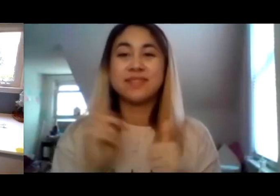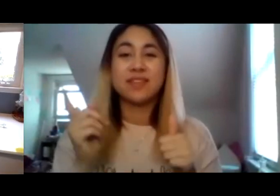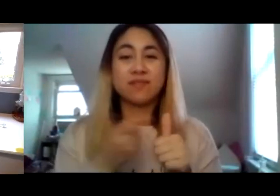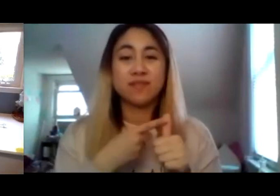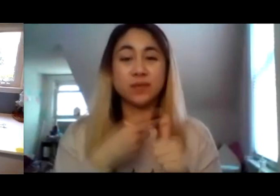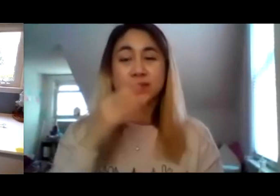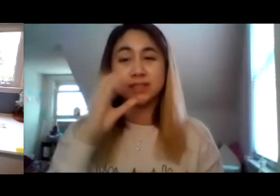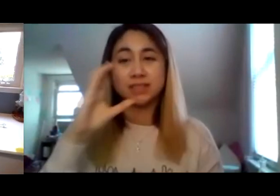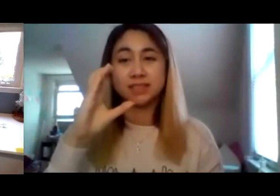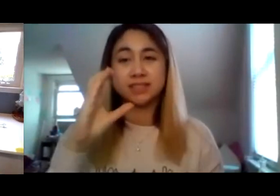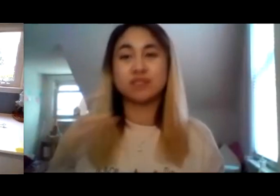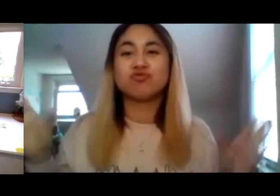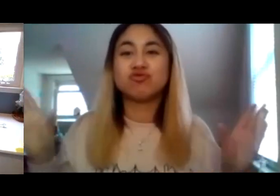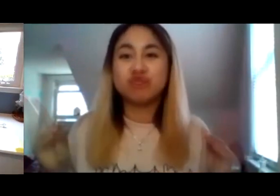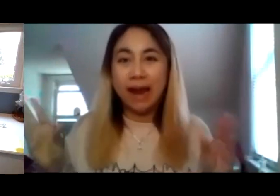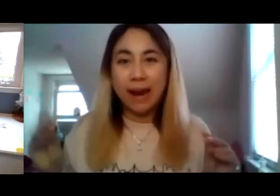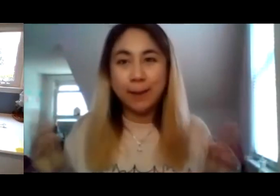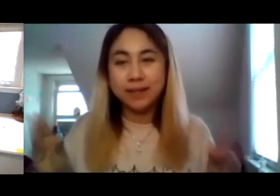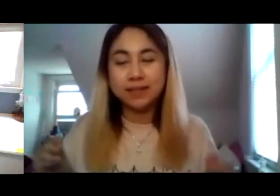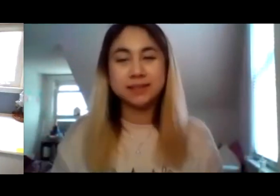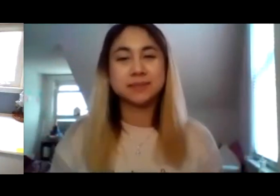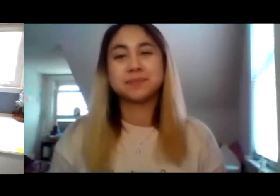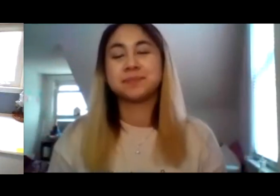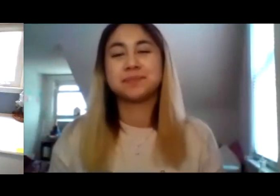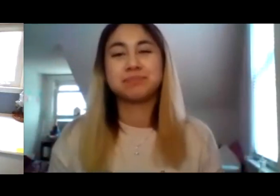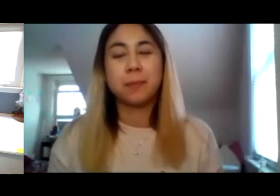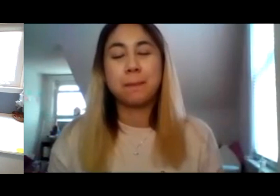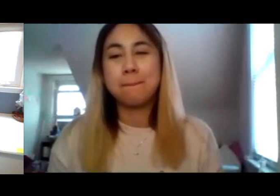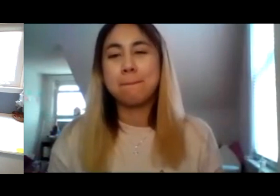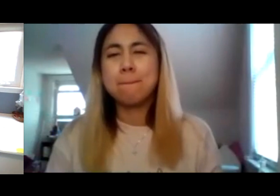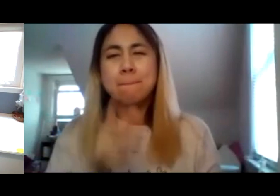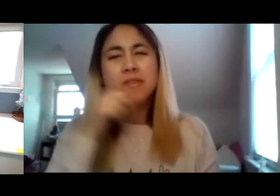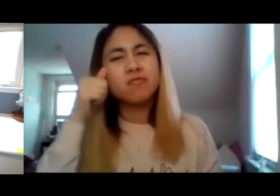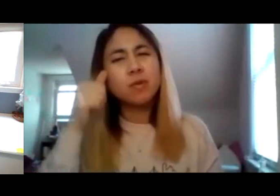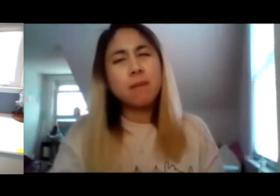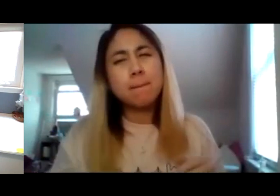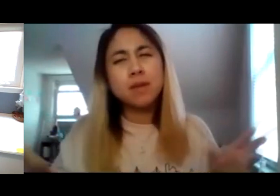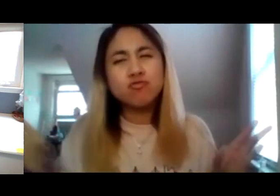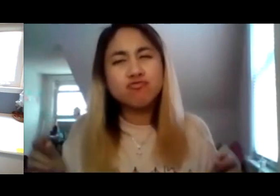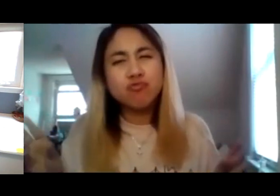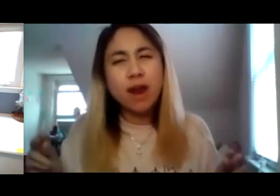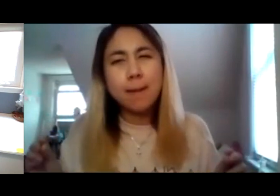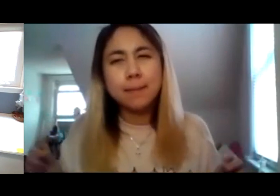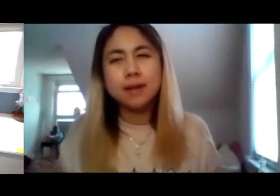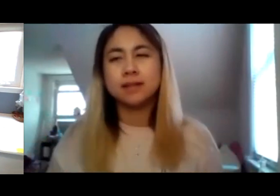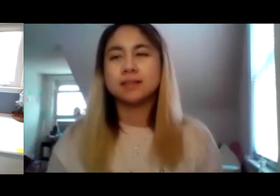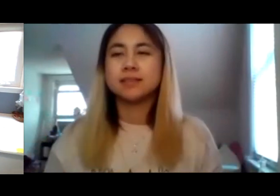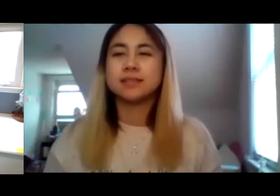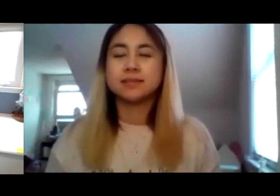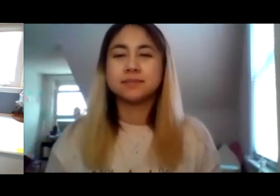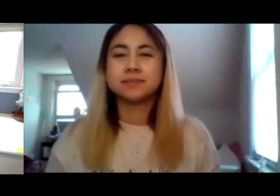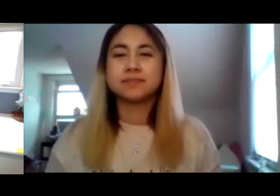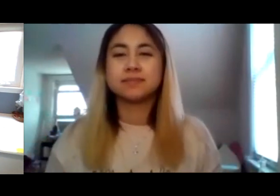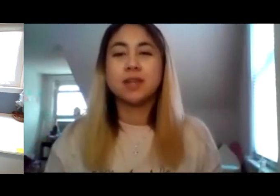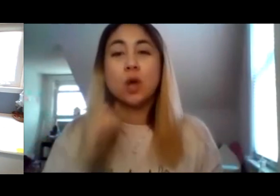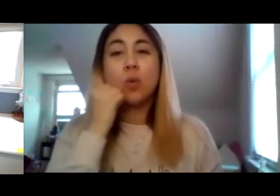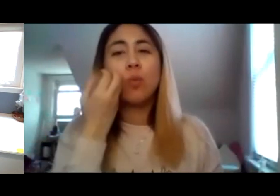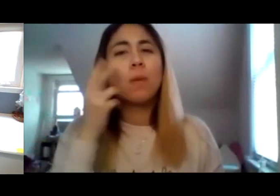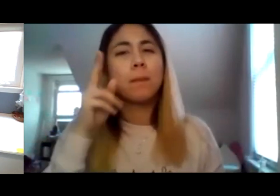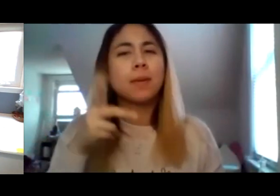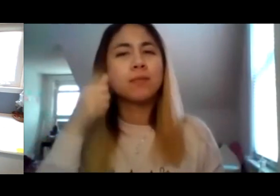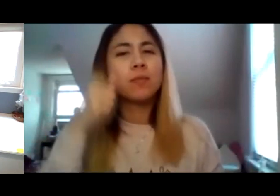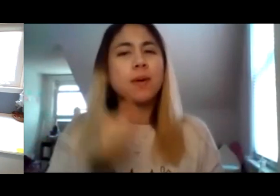in C was our crab. So who remembers how do we do our crab? Remember, we did a warm-up for our